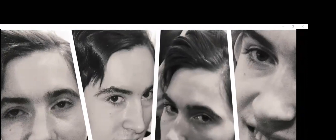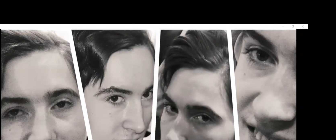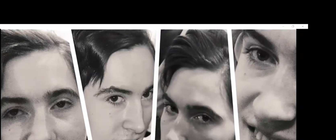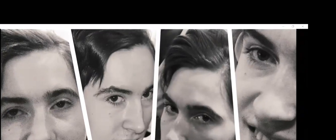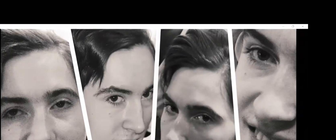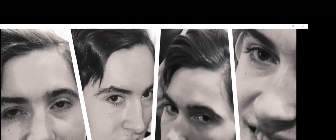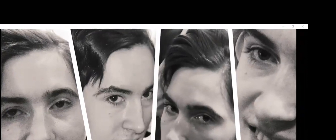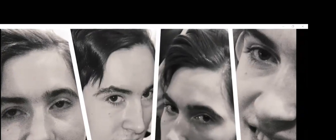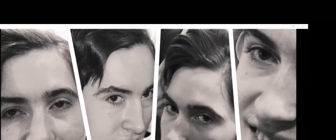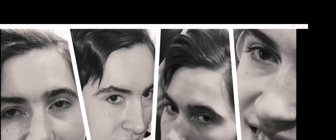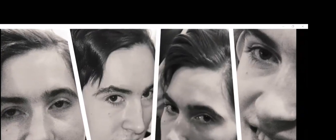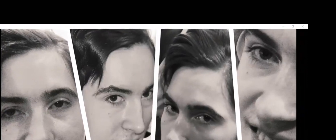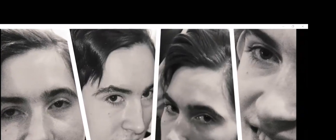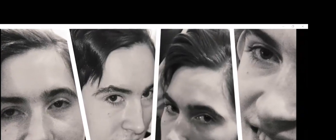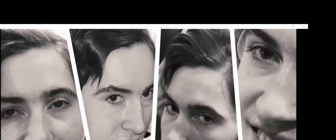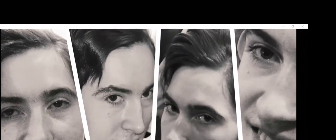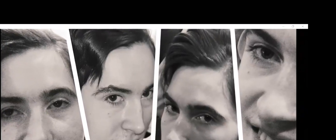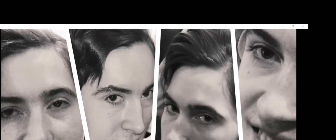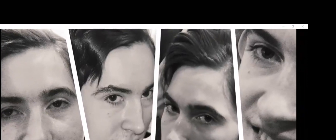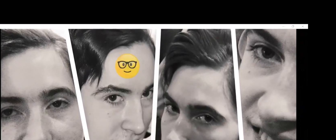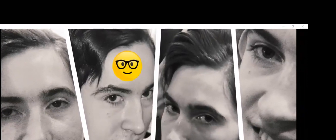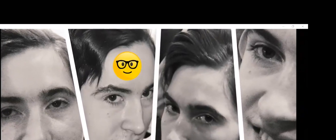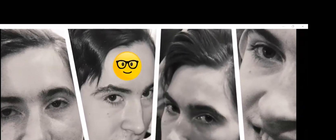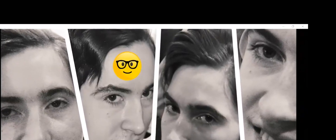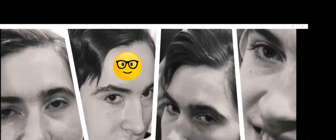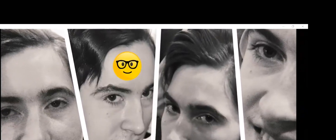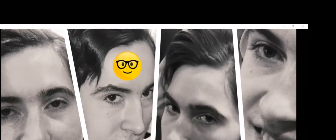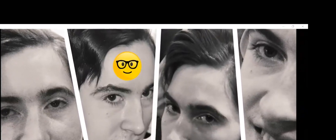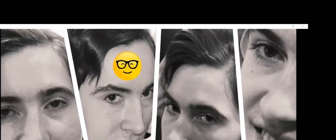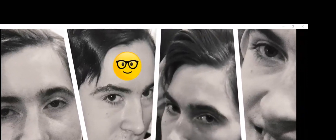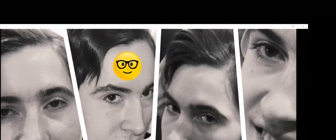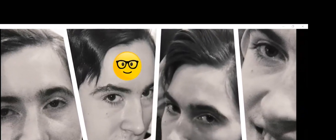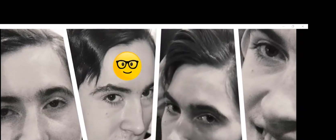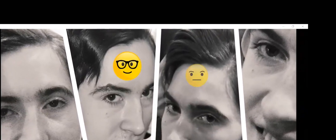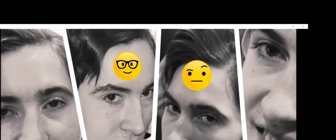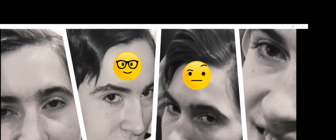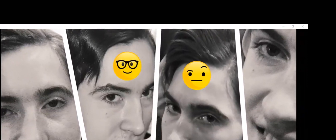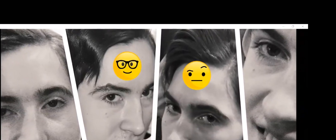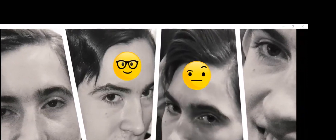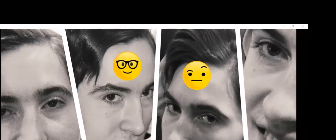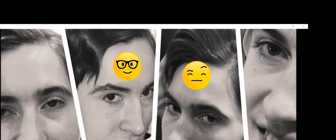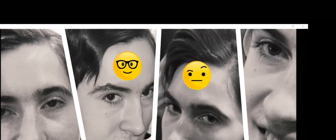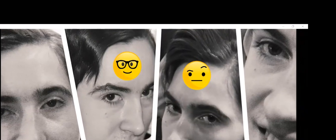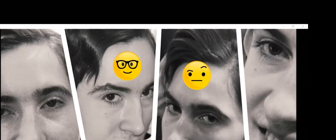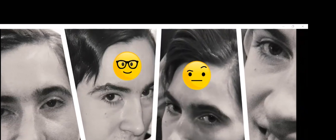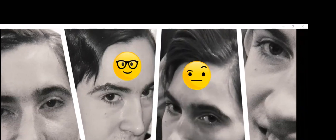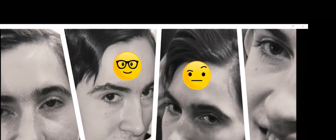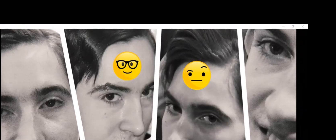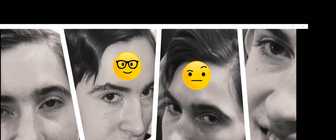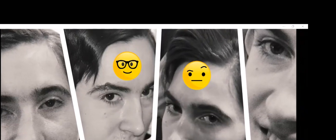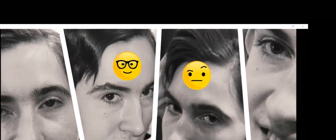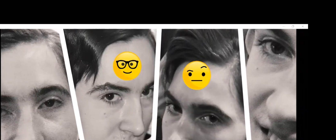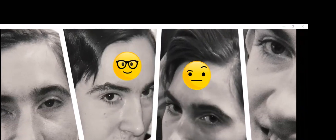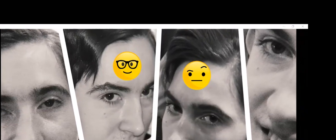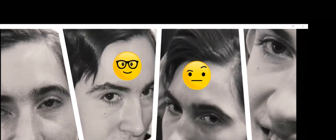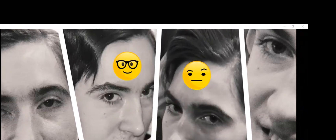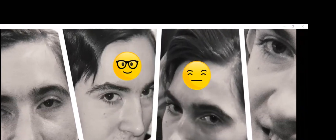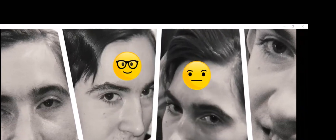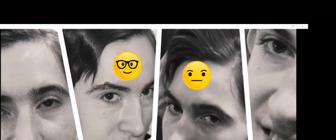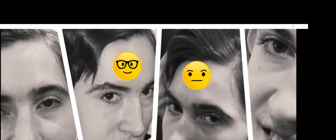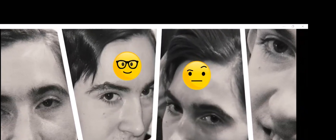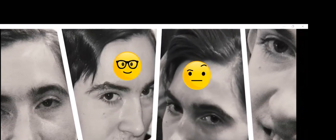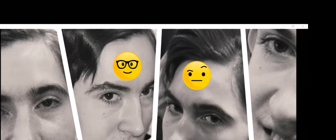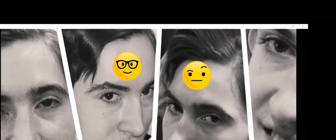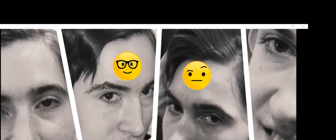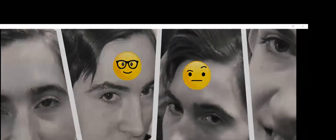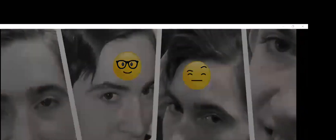what I like and don't like. I use my eyes and facial expressions to tell people what I am thinking. But that's hard for those who don't know me to